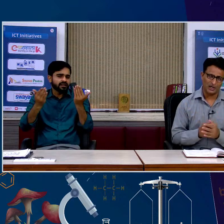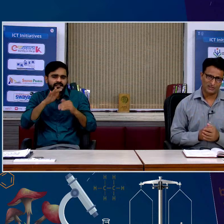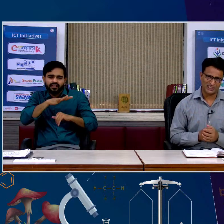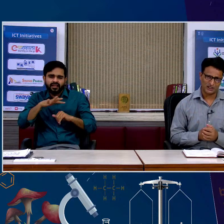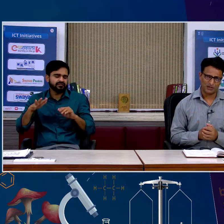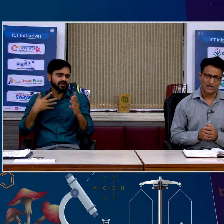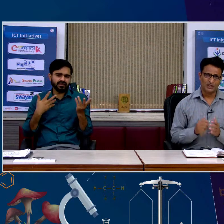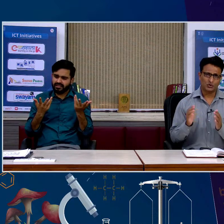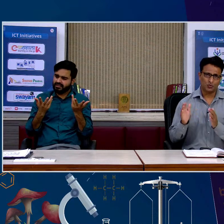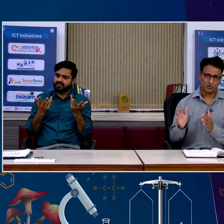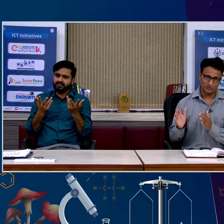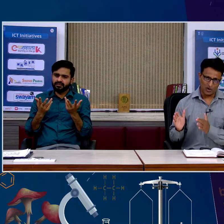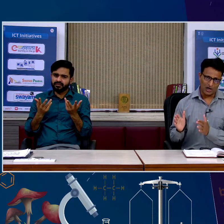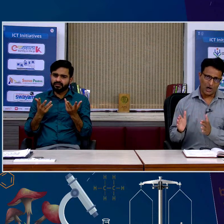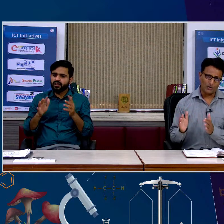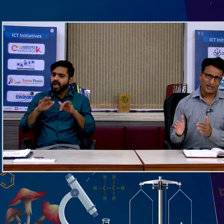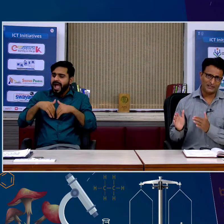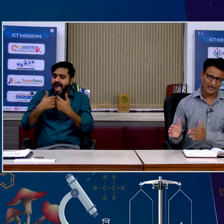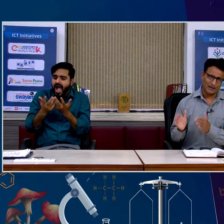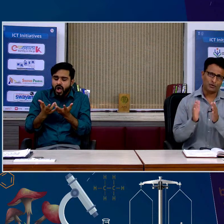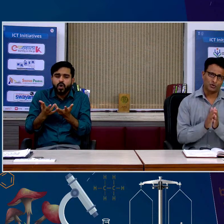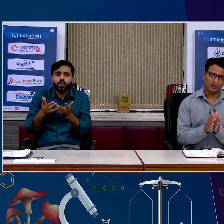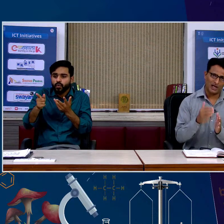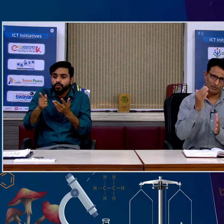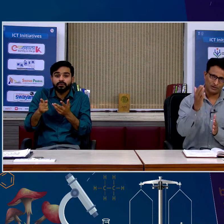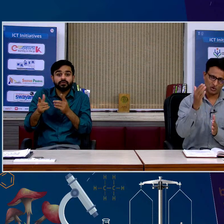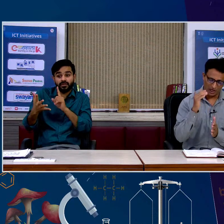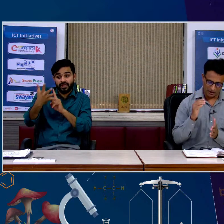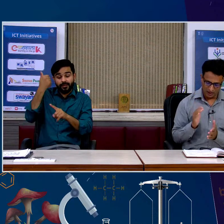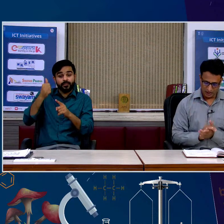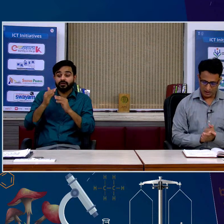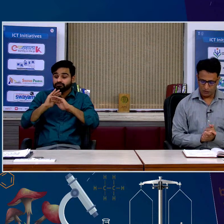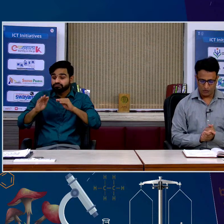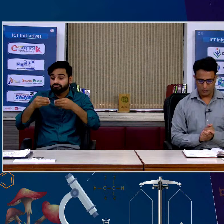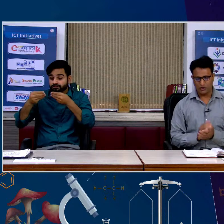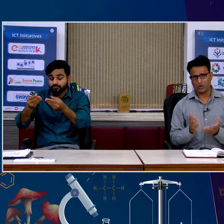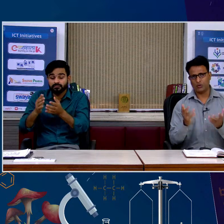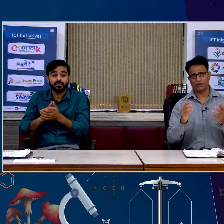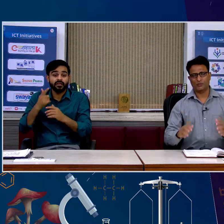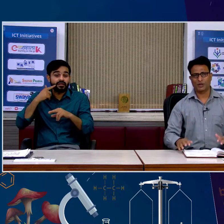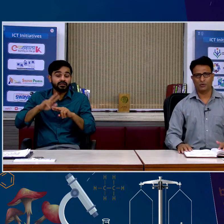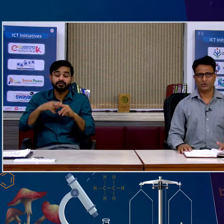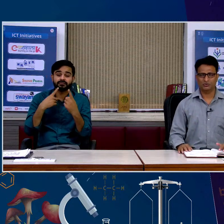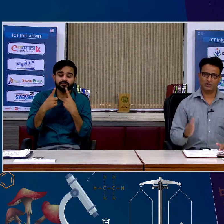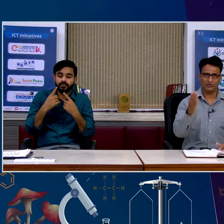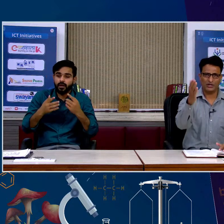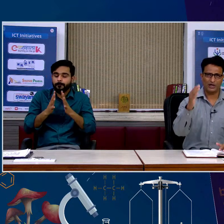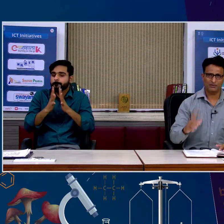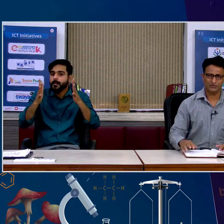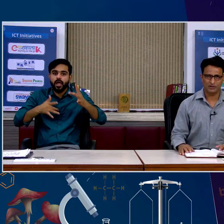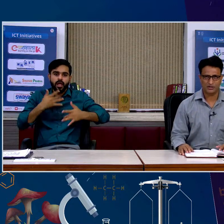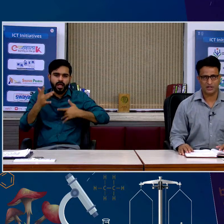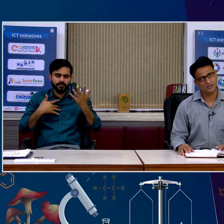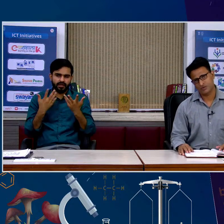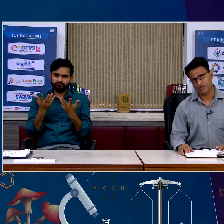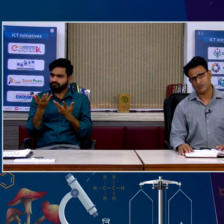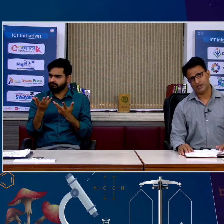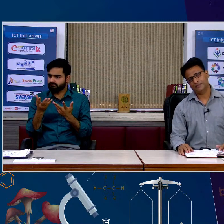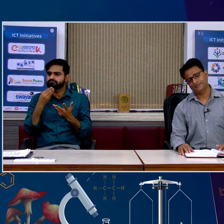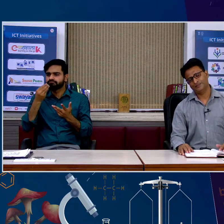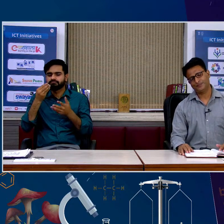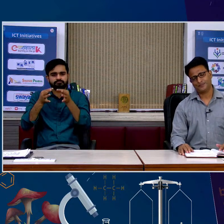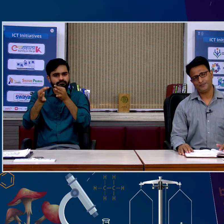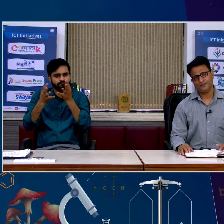mind ideology as well. So how can that approach will help the child if we talk about the big emotions, if we can help this way as